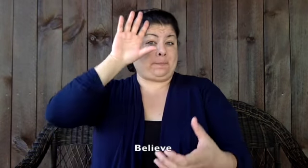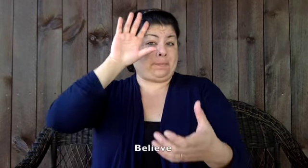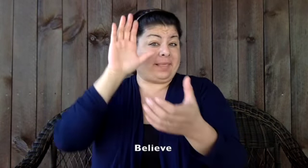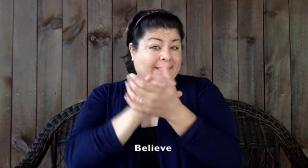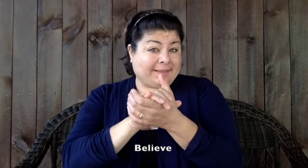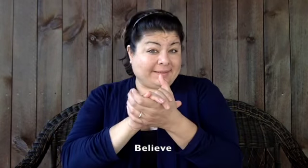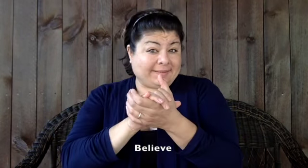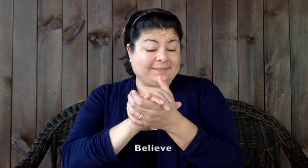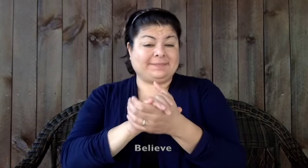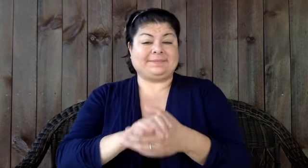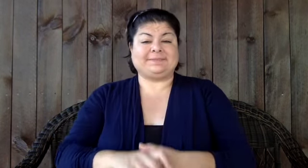Believe.